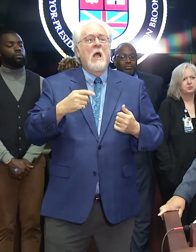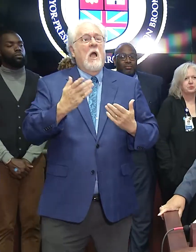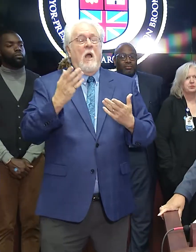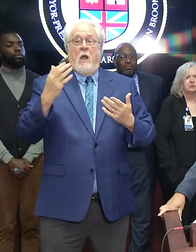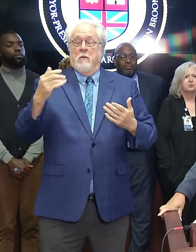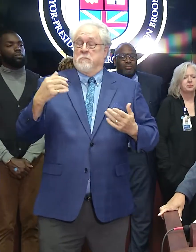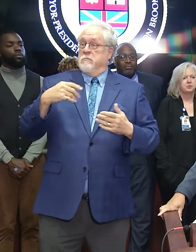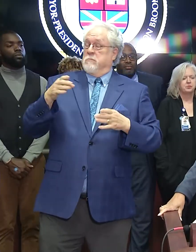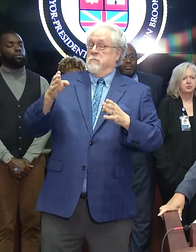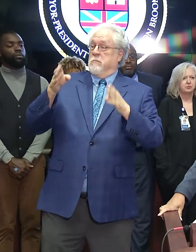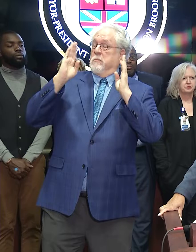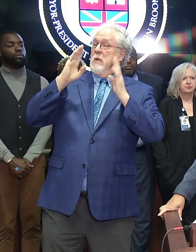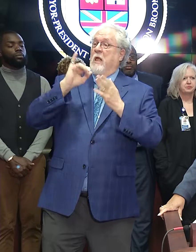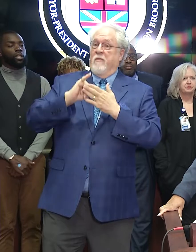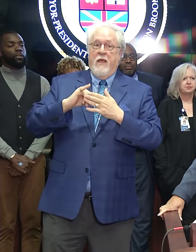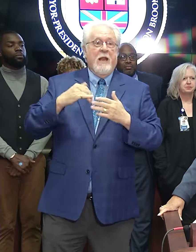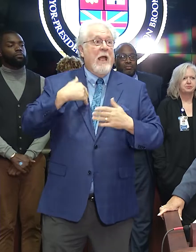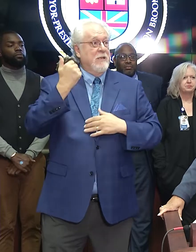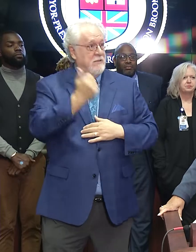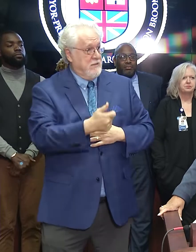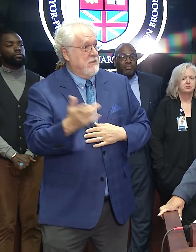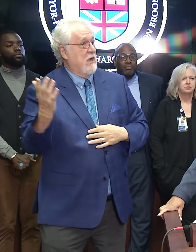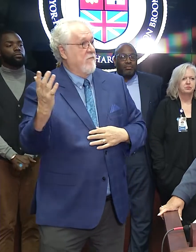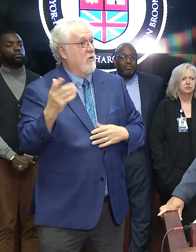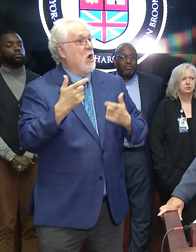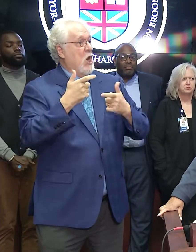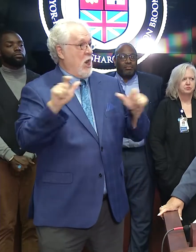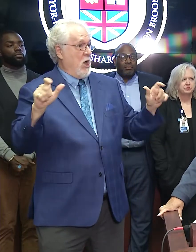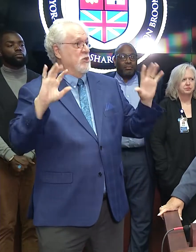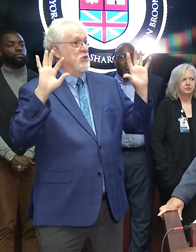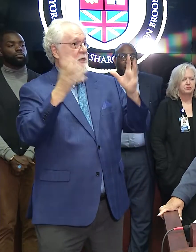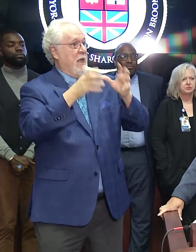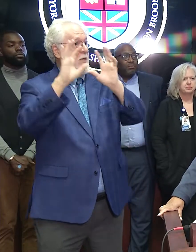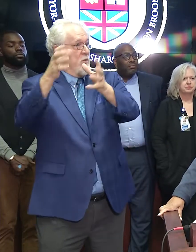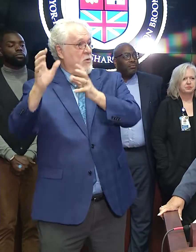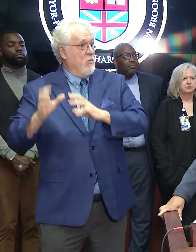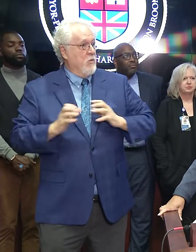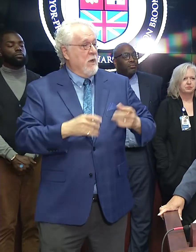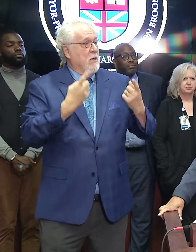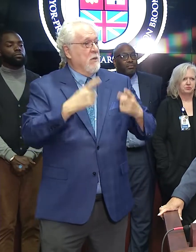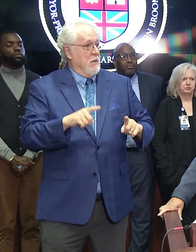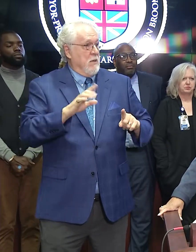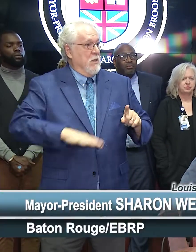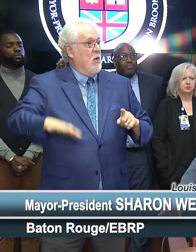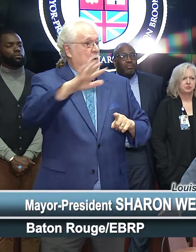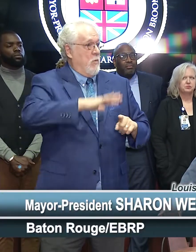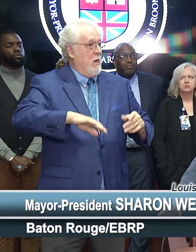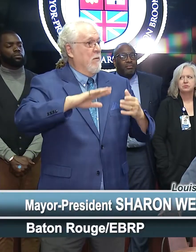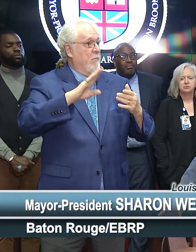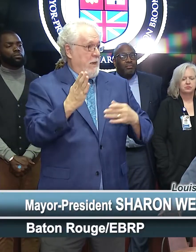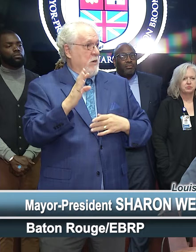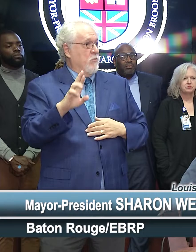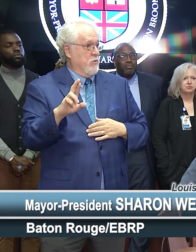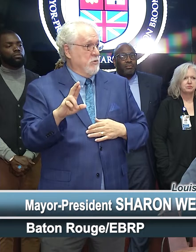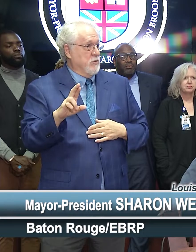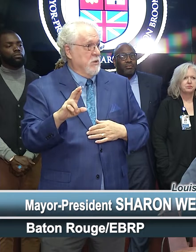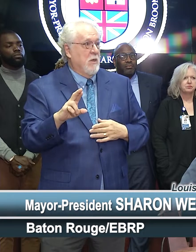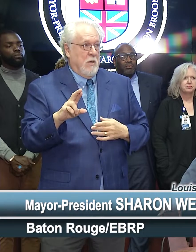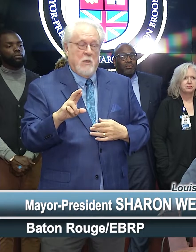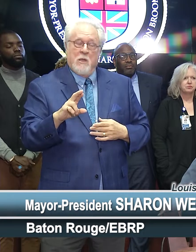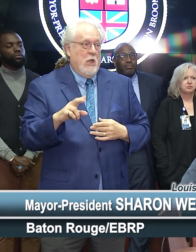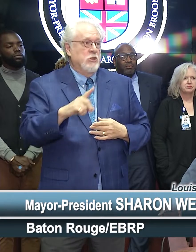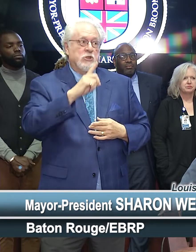brought to my attention that there were several large gatherings that took place across the city this weekend, which